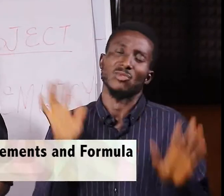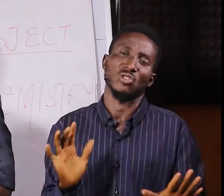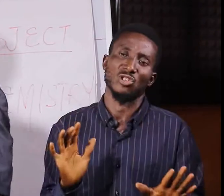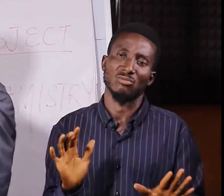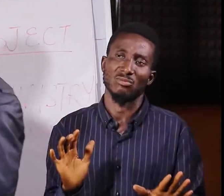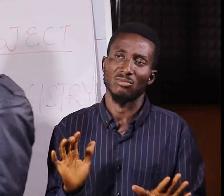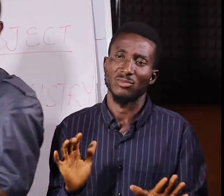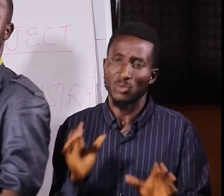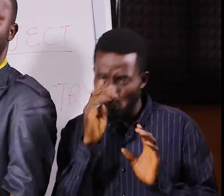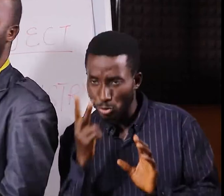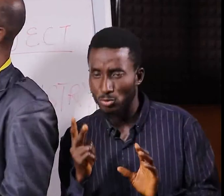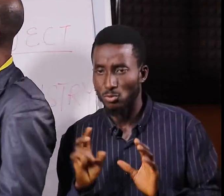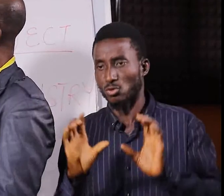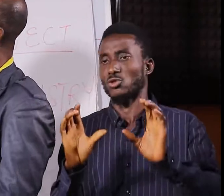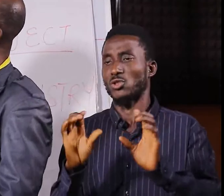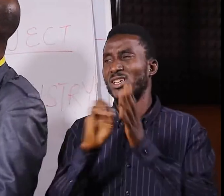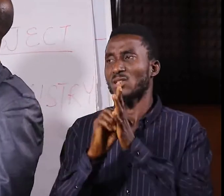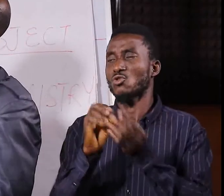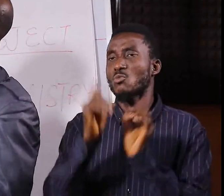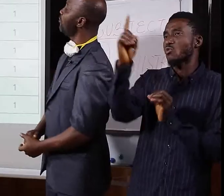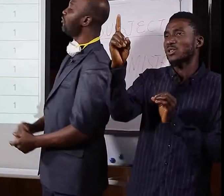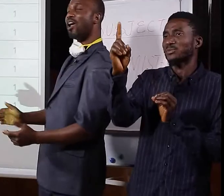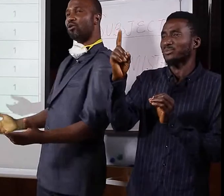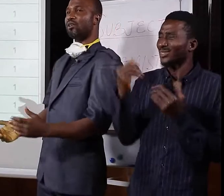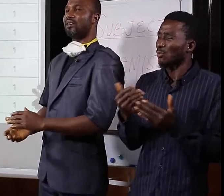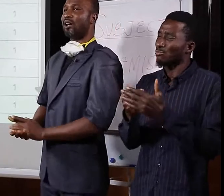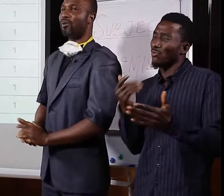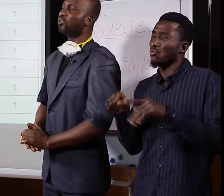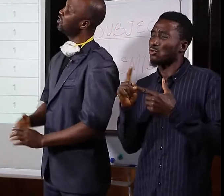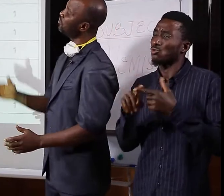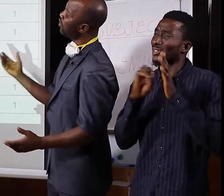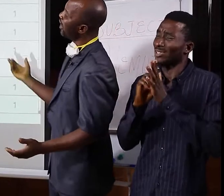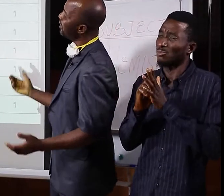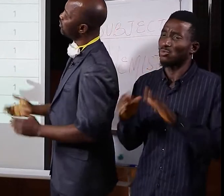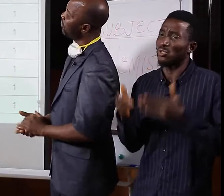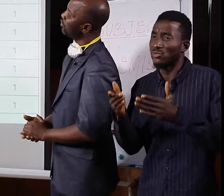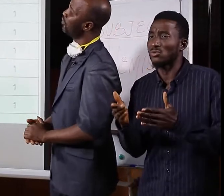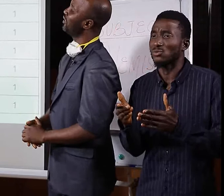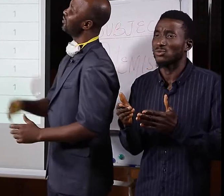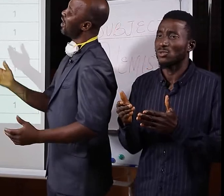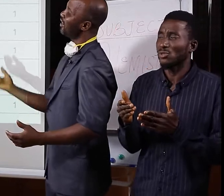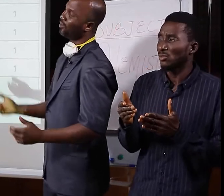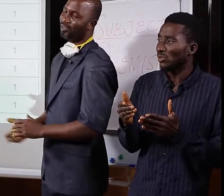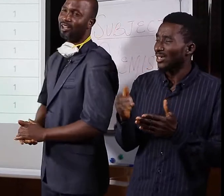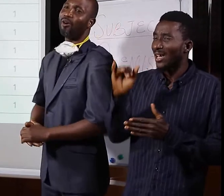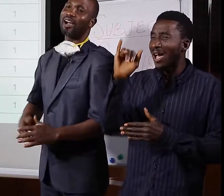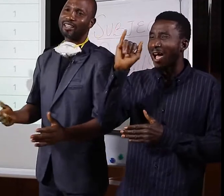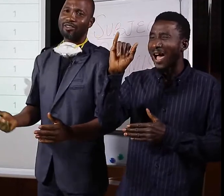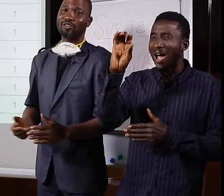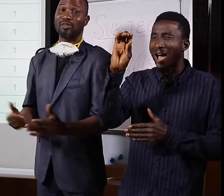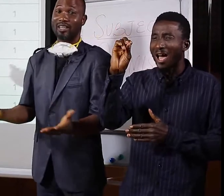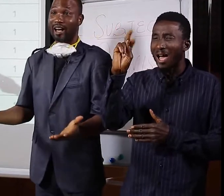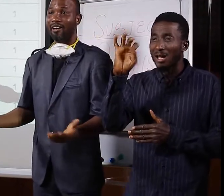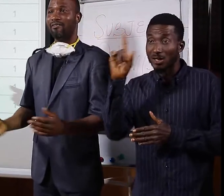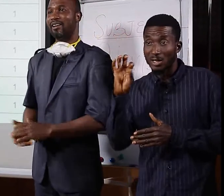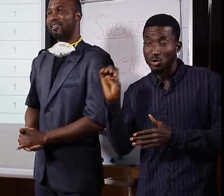will show you when we proceed in the examples. Example number 1. Now, before I go to the example, I'll just give you a highlight of some of these anions or